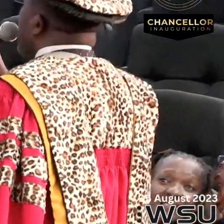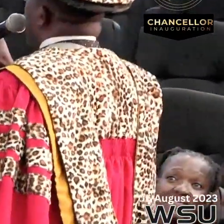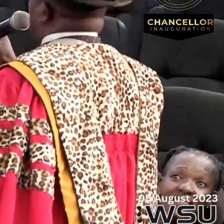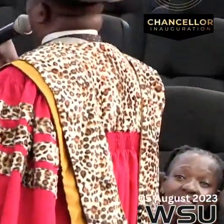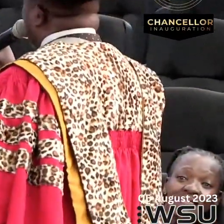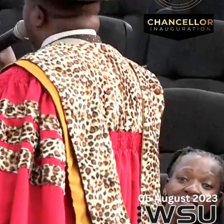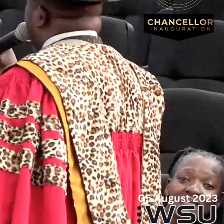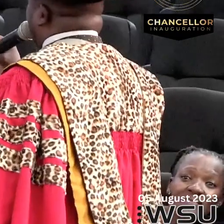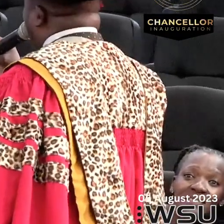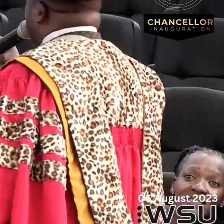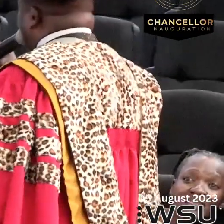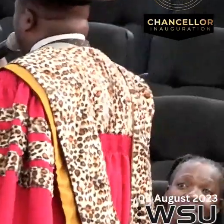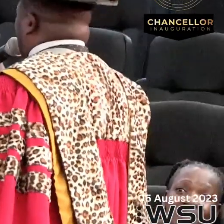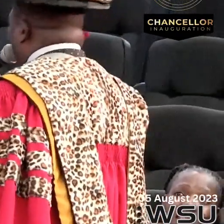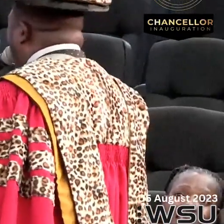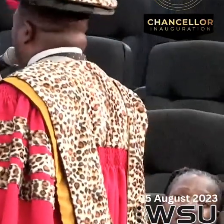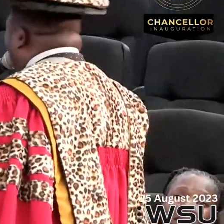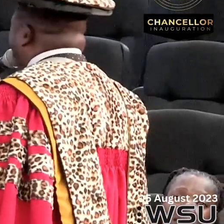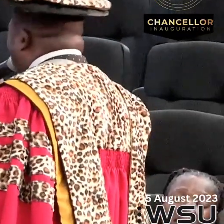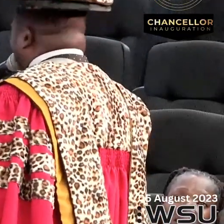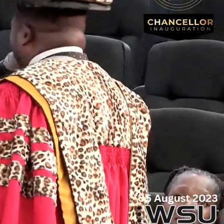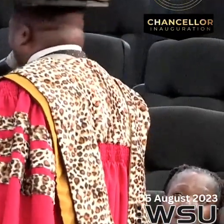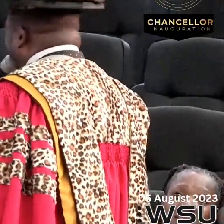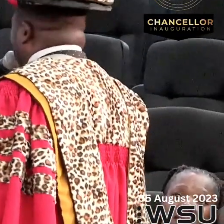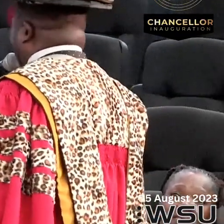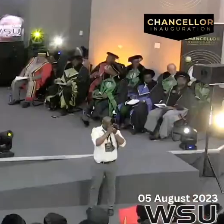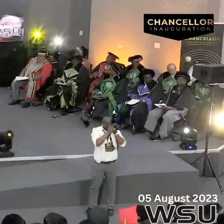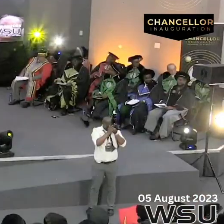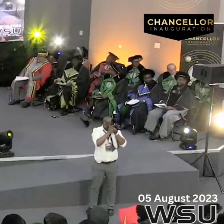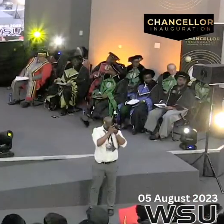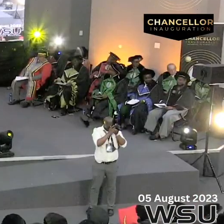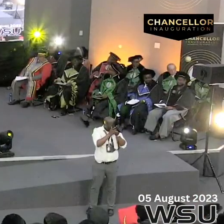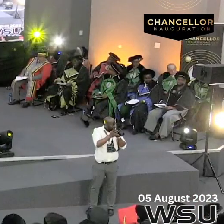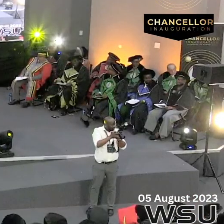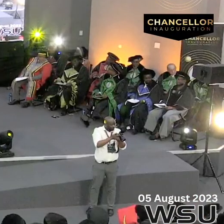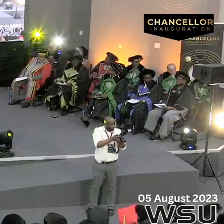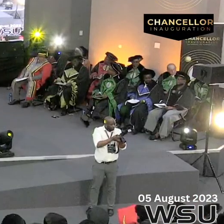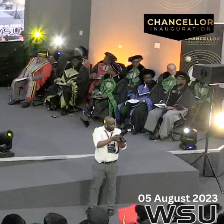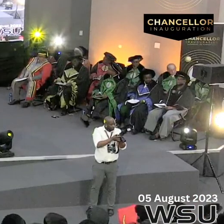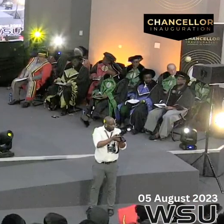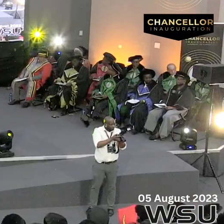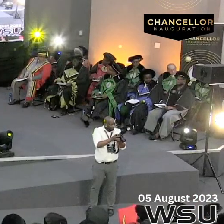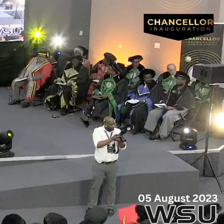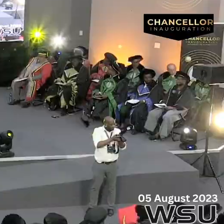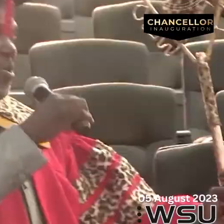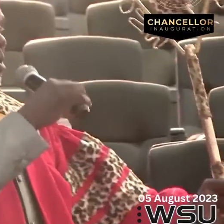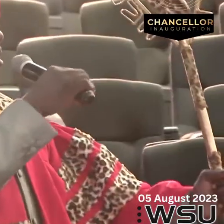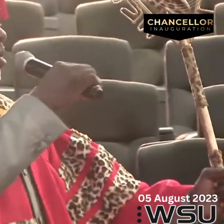Sikwi yunivesithi isaziuba nguba yase Transkei.